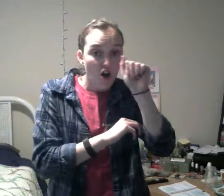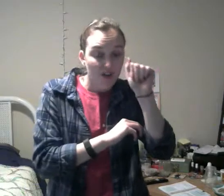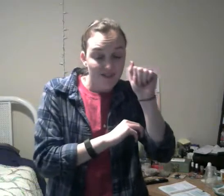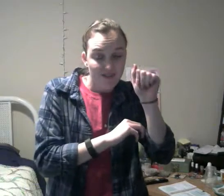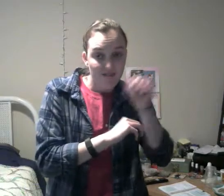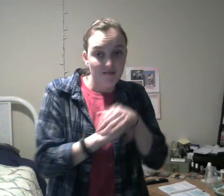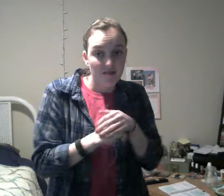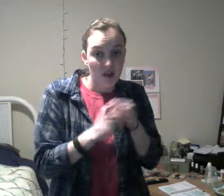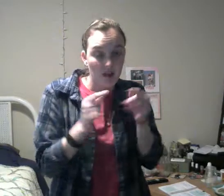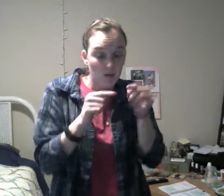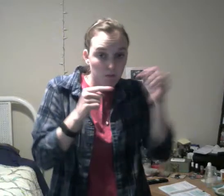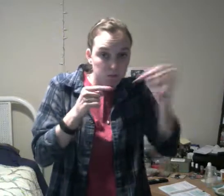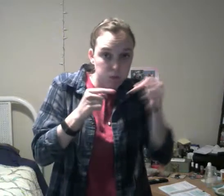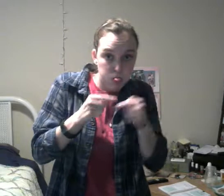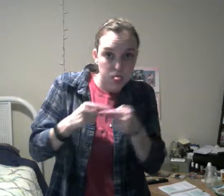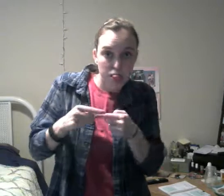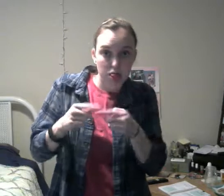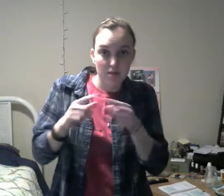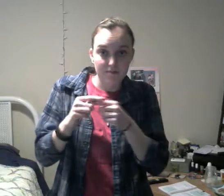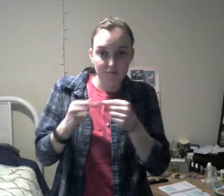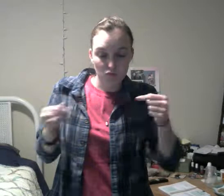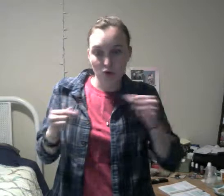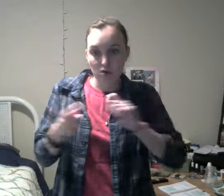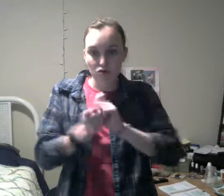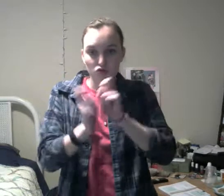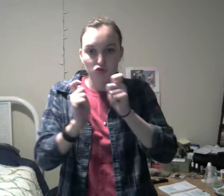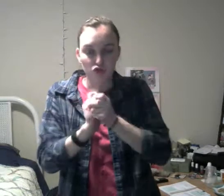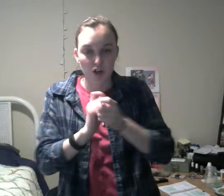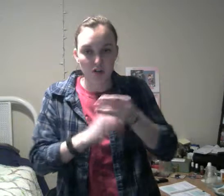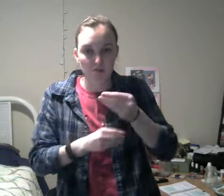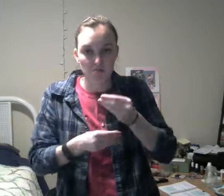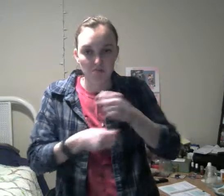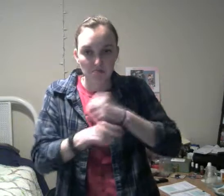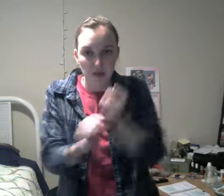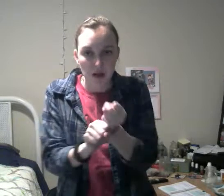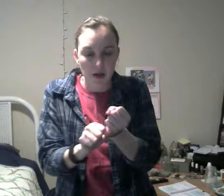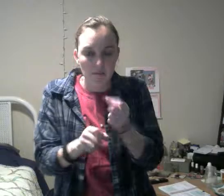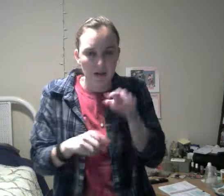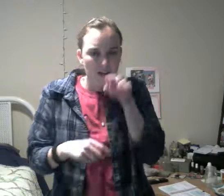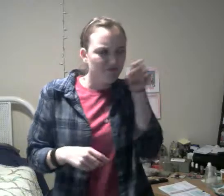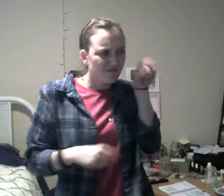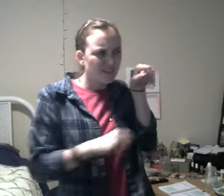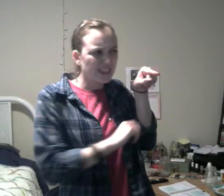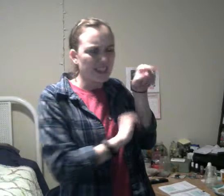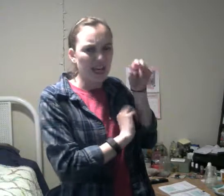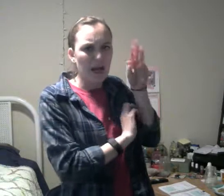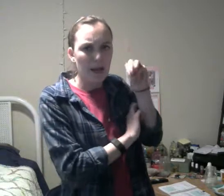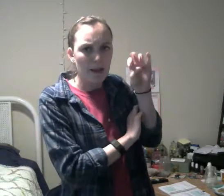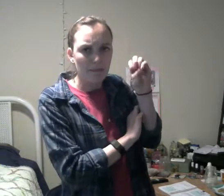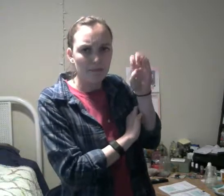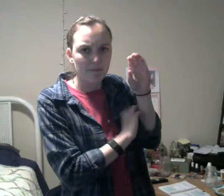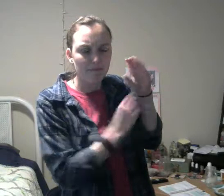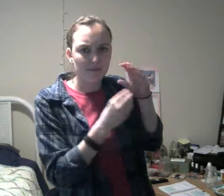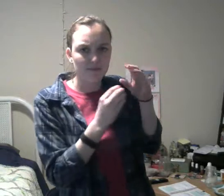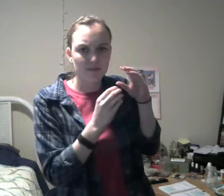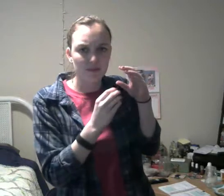to make messenger RNA. So messenger RNA is going to look like that. Now, that's not the only thing. We have to